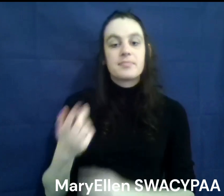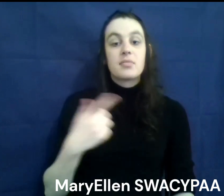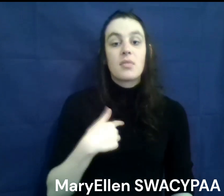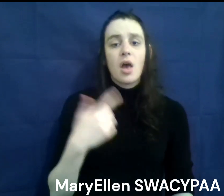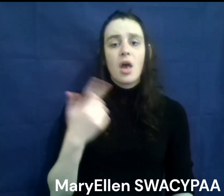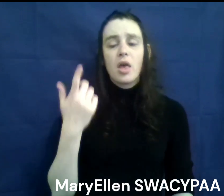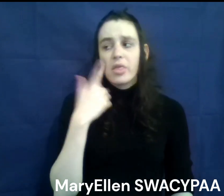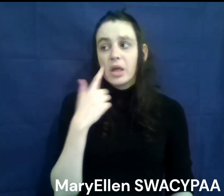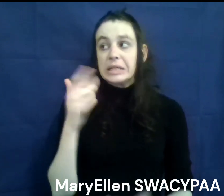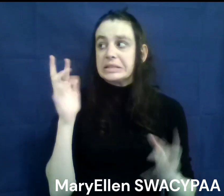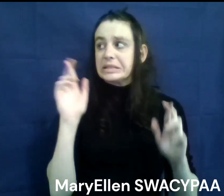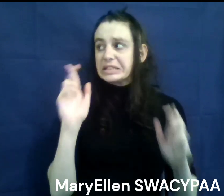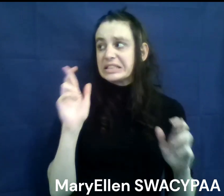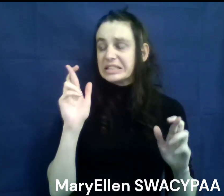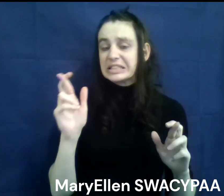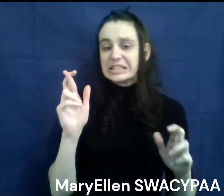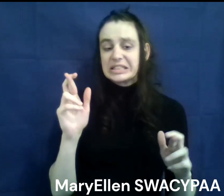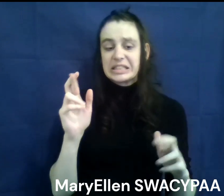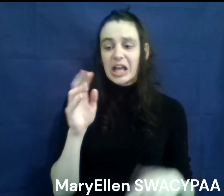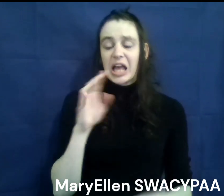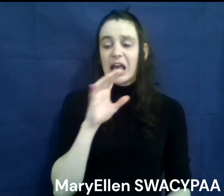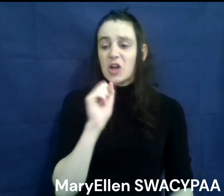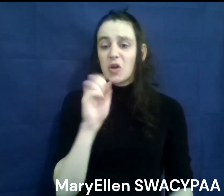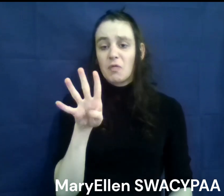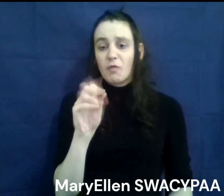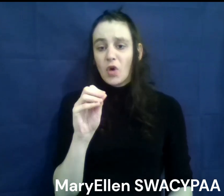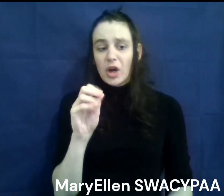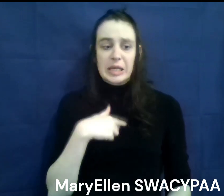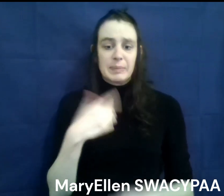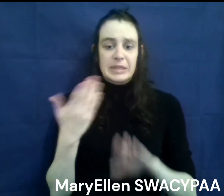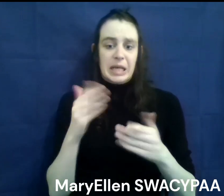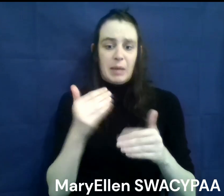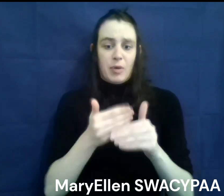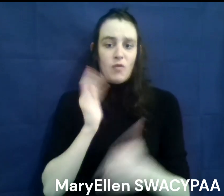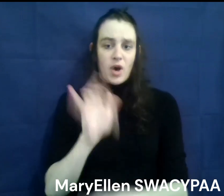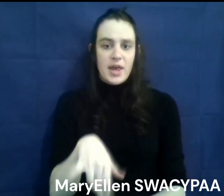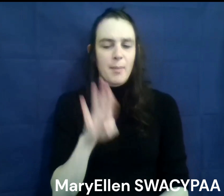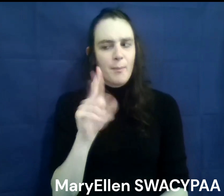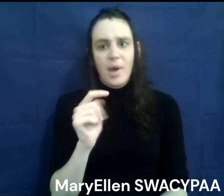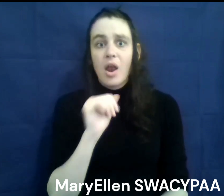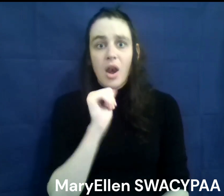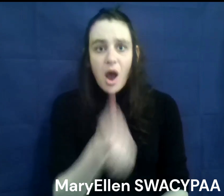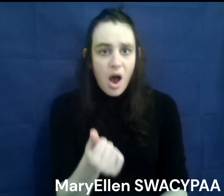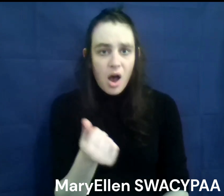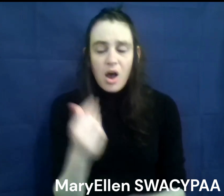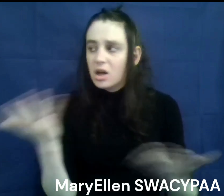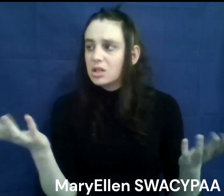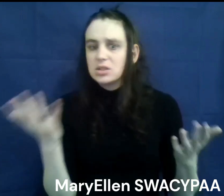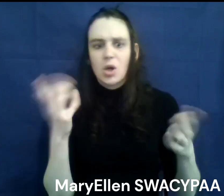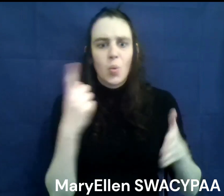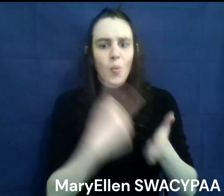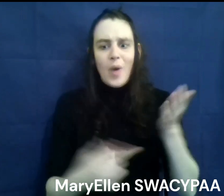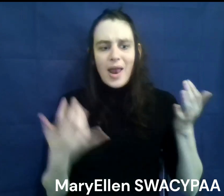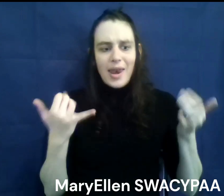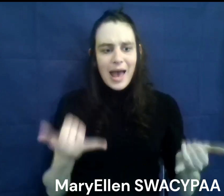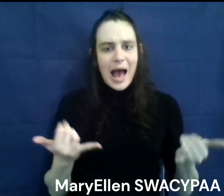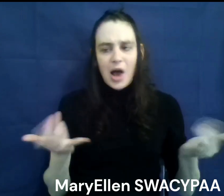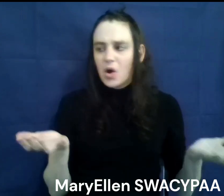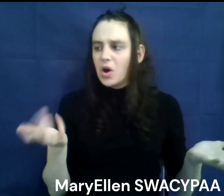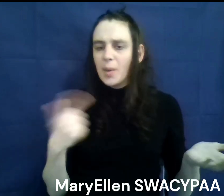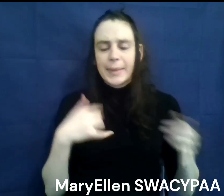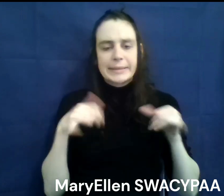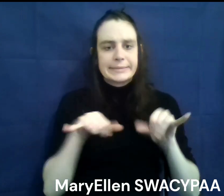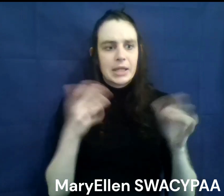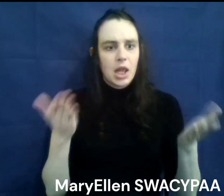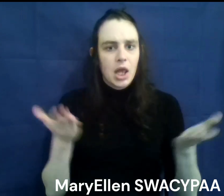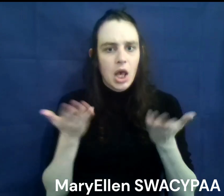over by 40, and it wasn't. So what the heck now? Like, crap. You mean, I'm still here. And I think that was part of